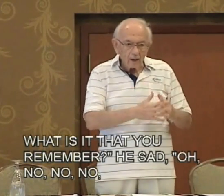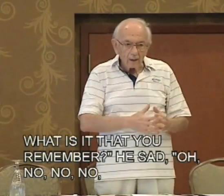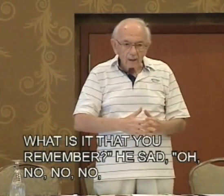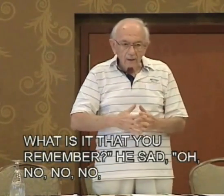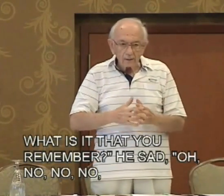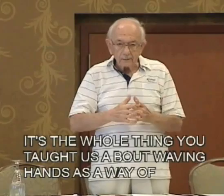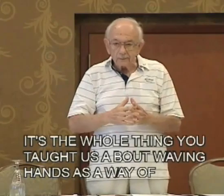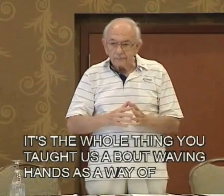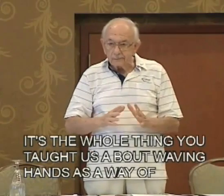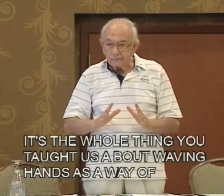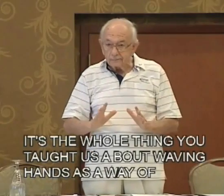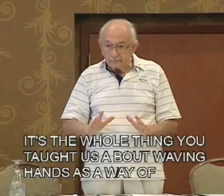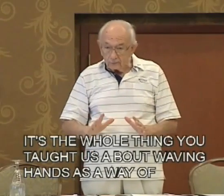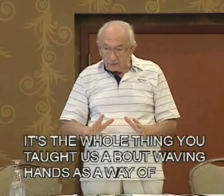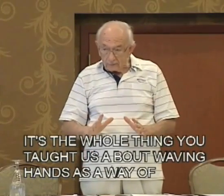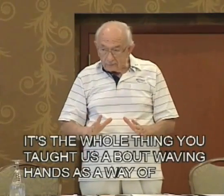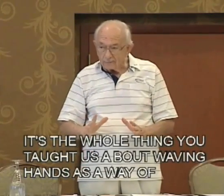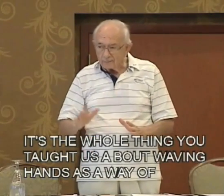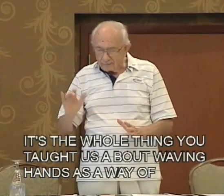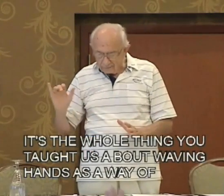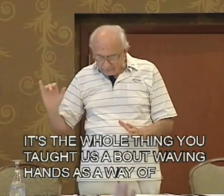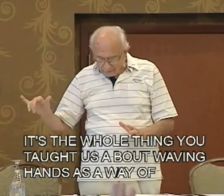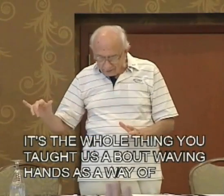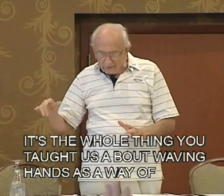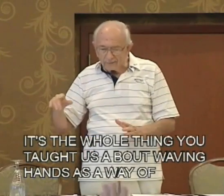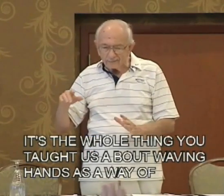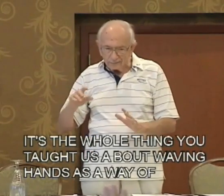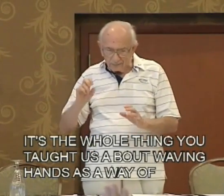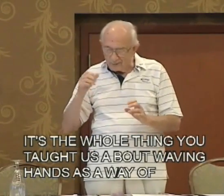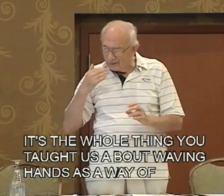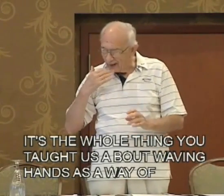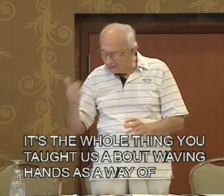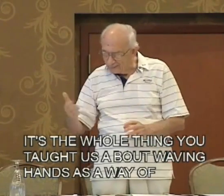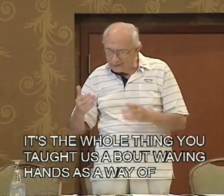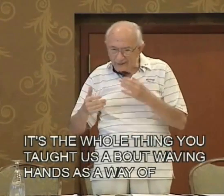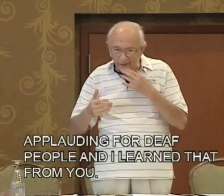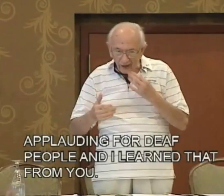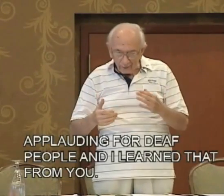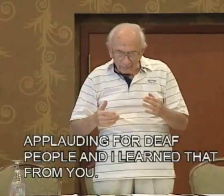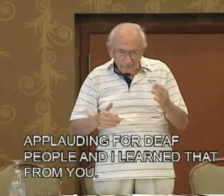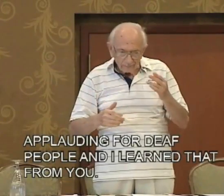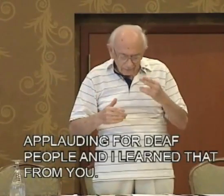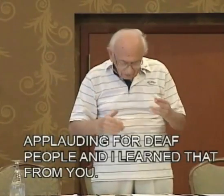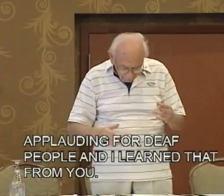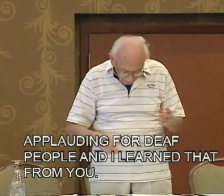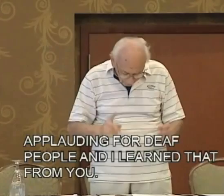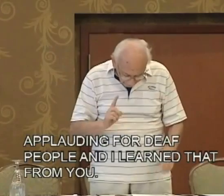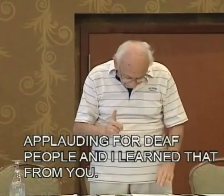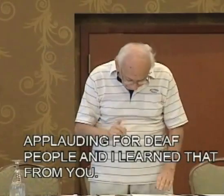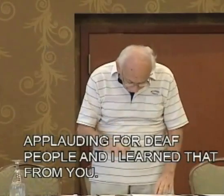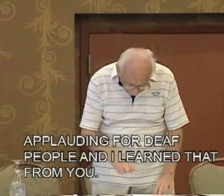invent that I was telling the story that that's what I had learned in France about the method of applause so anyway thank you very much